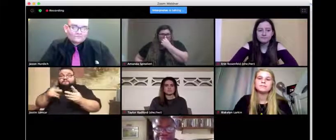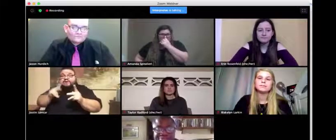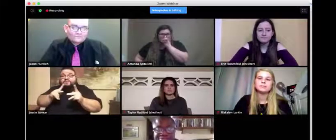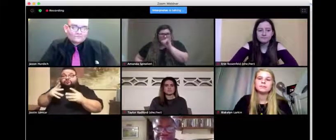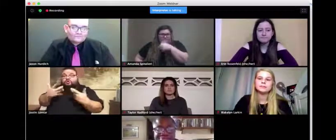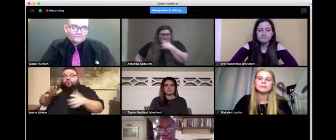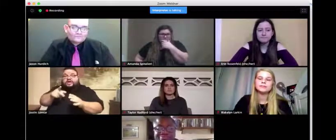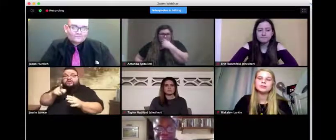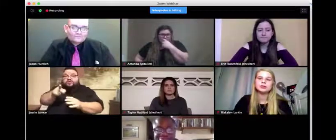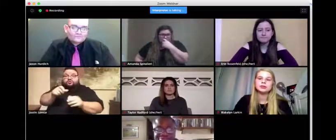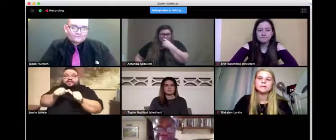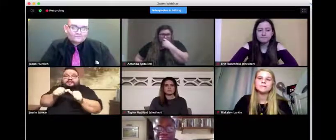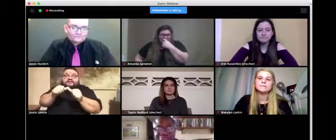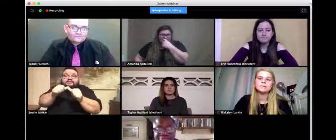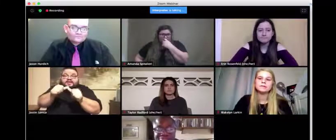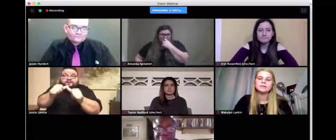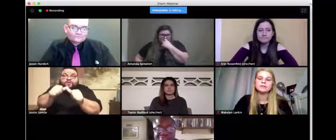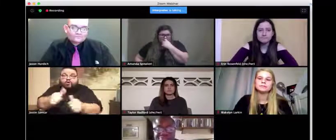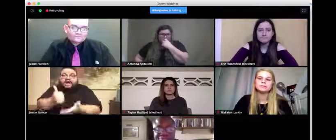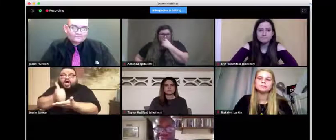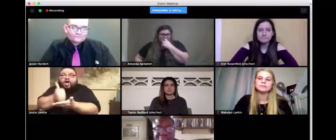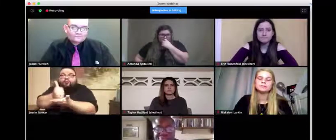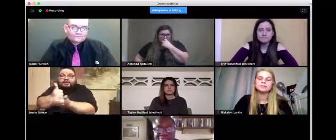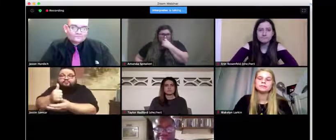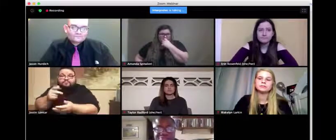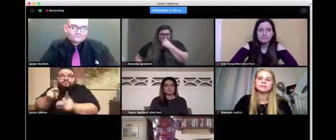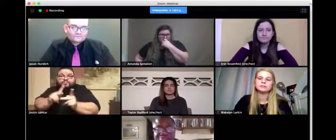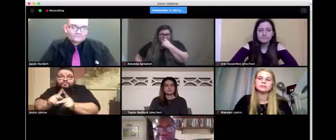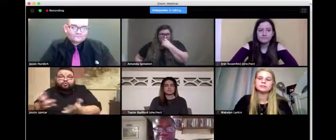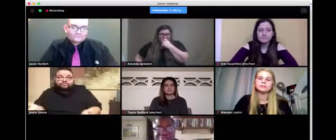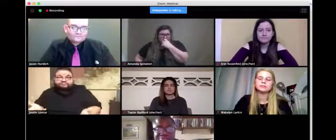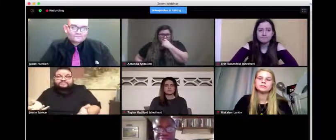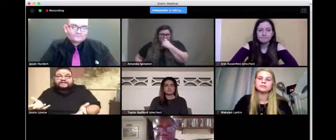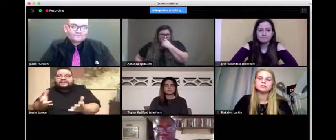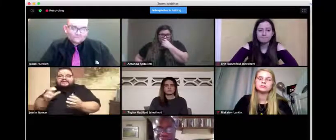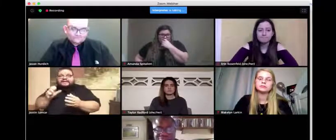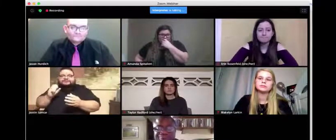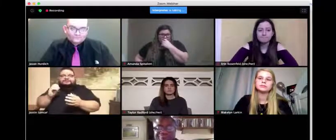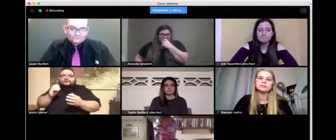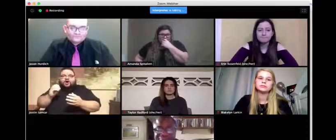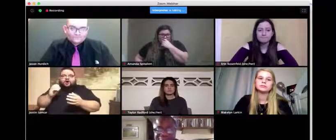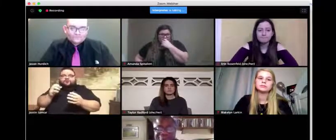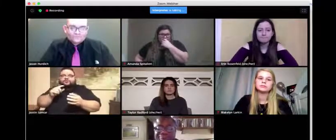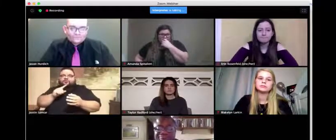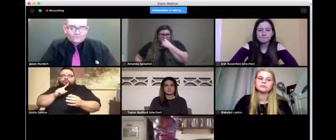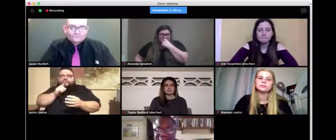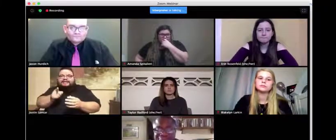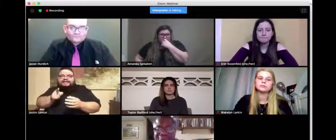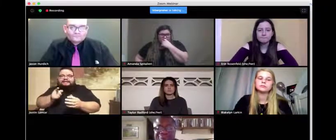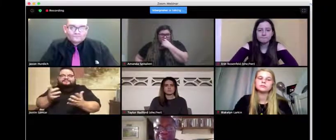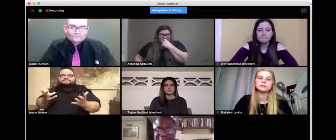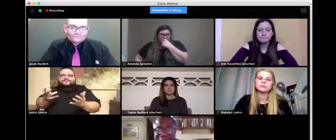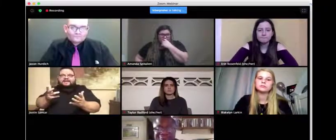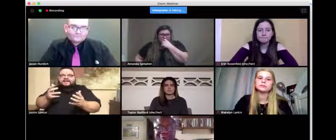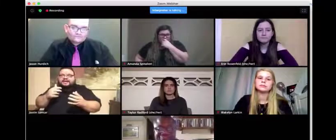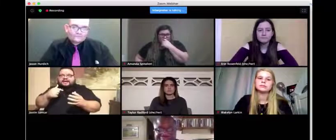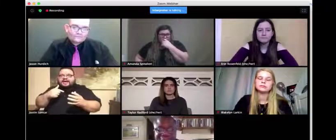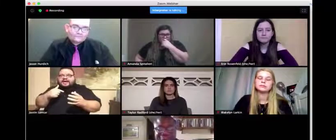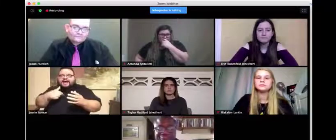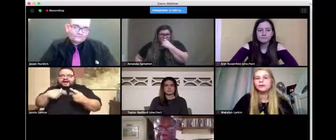help other people. So really, you just have to, I try my best to just ignore them,